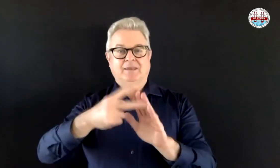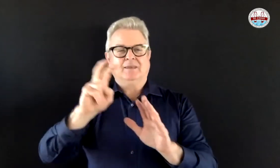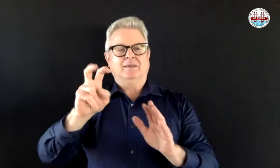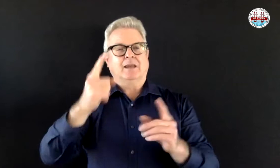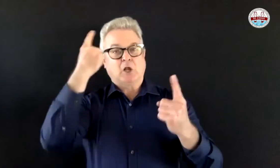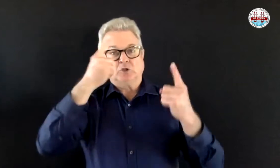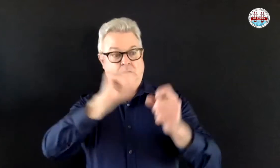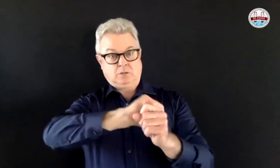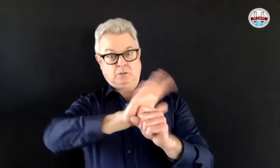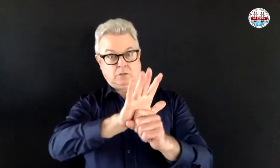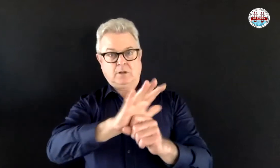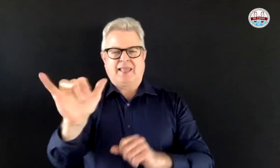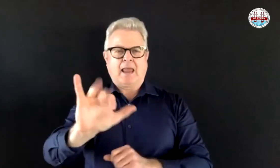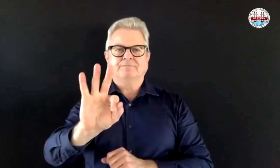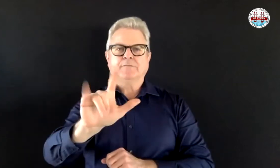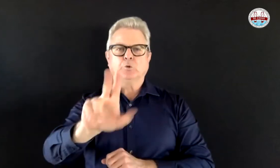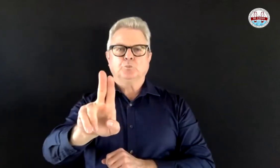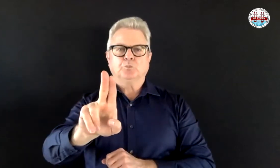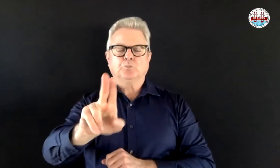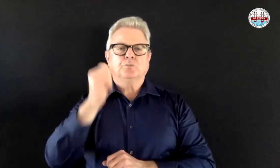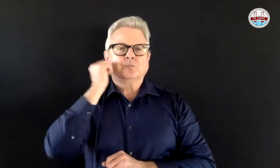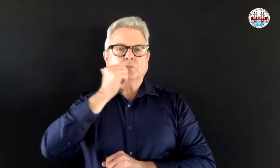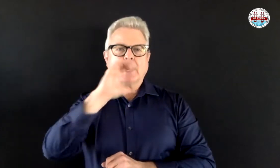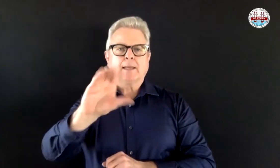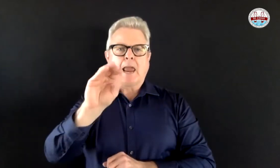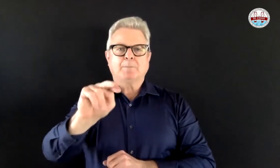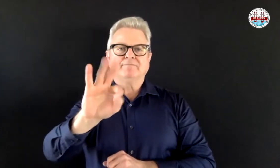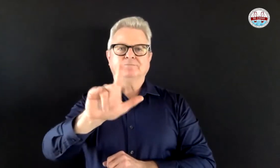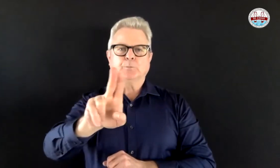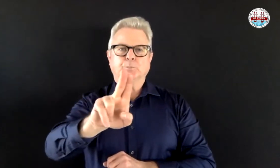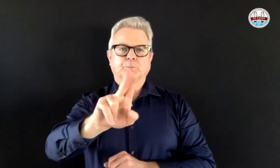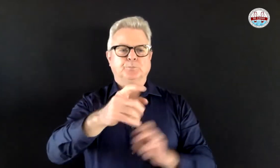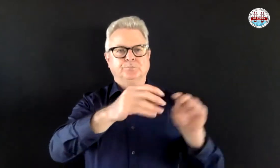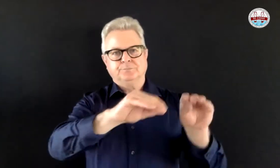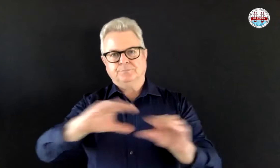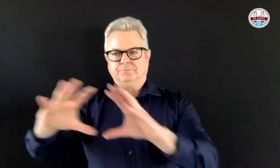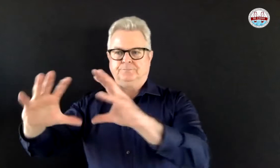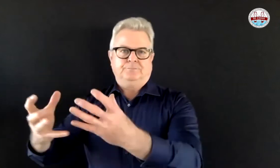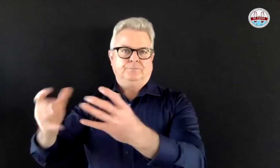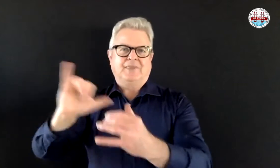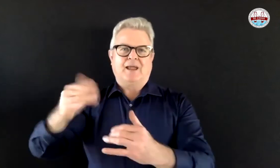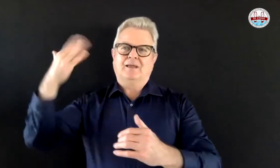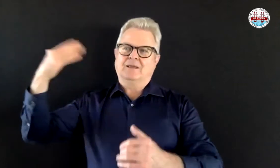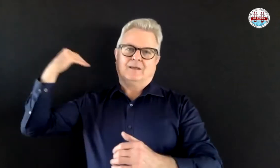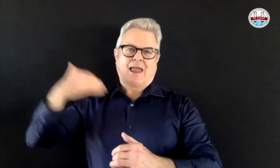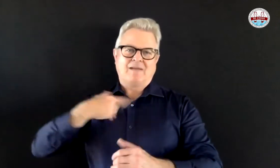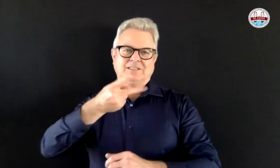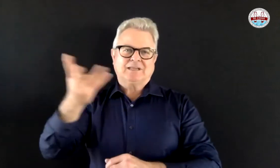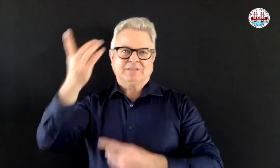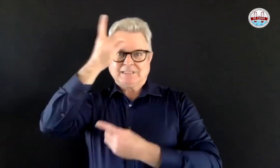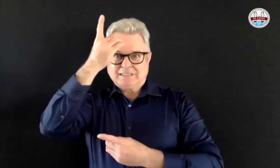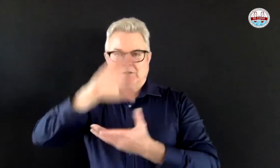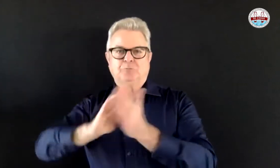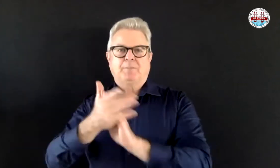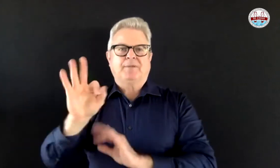an endemic, meaning that this is now considered in the same common flu category.